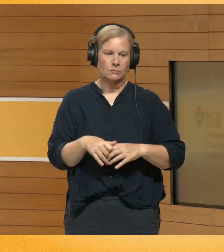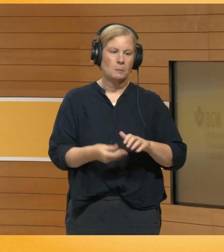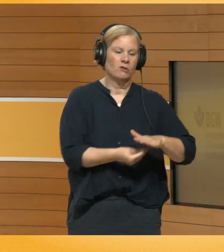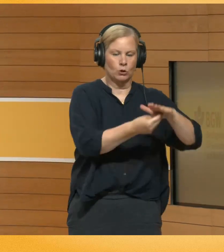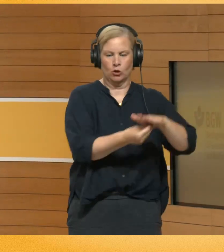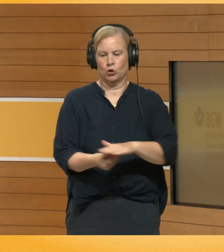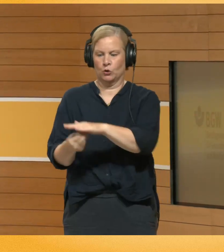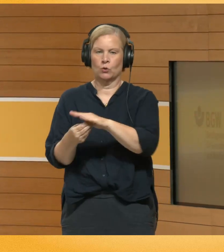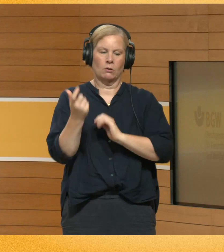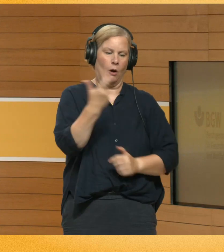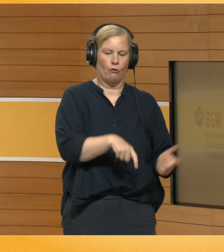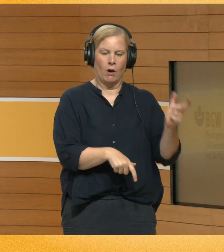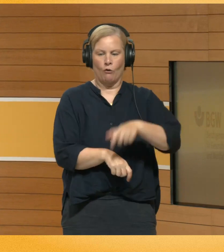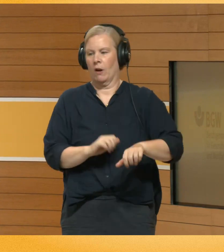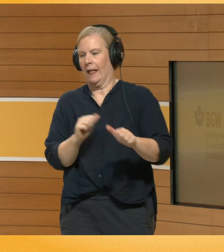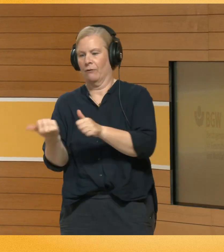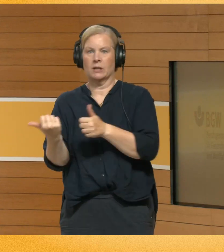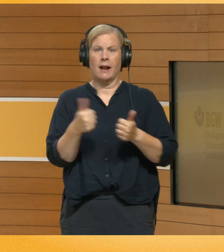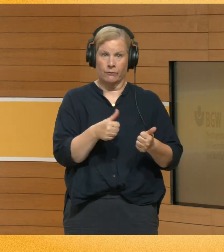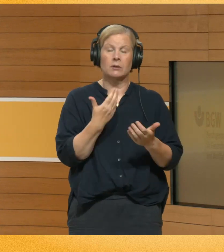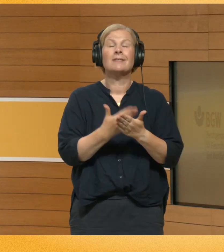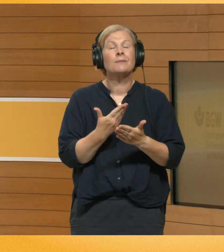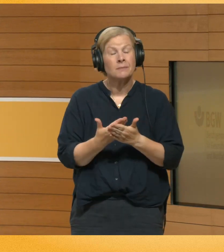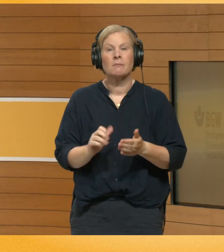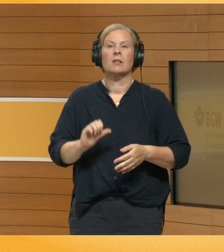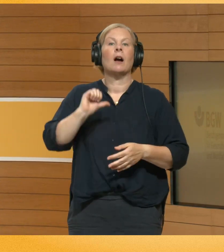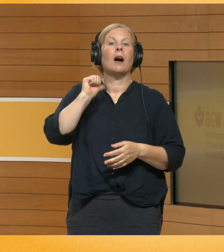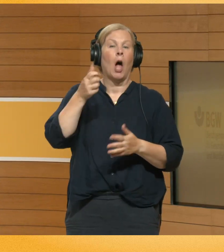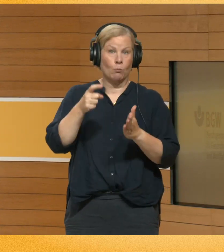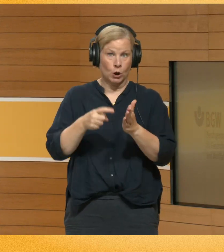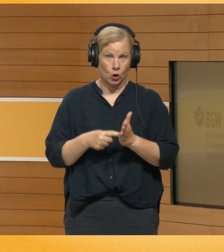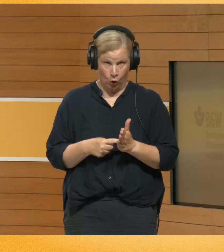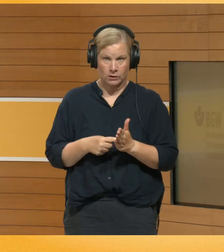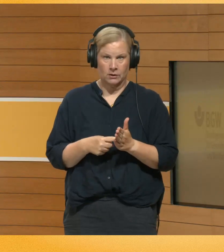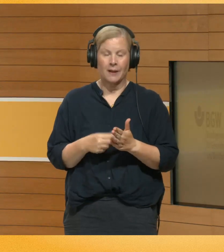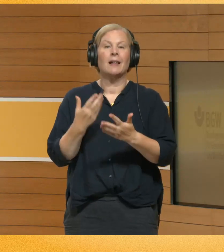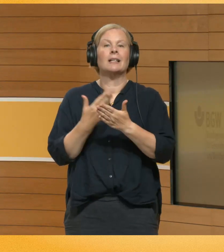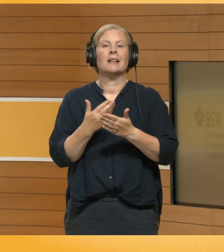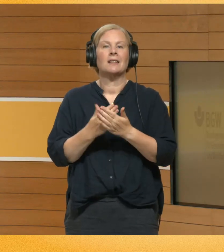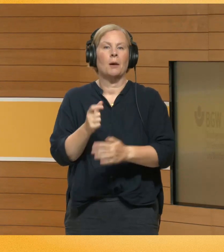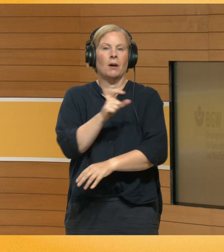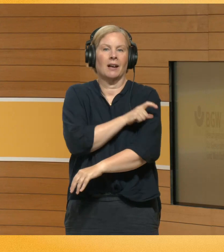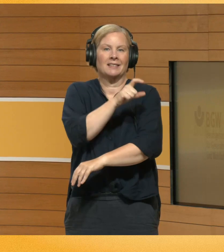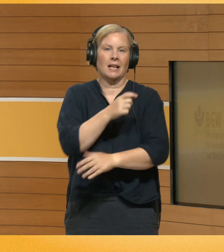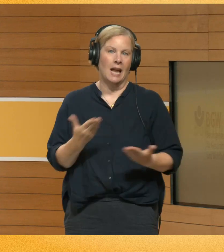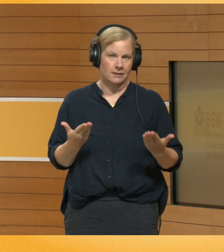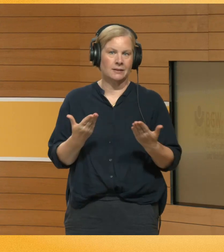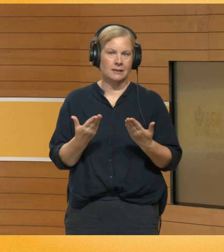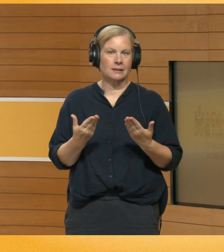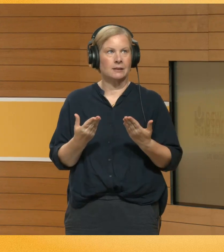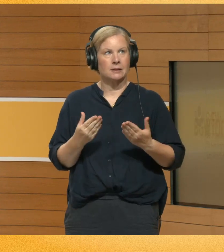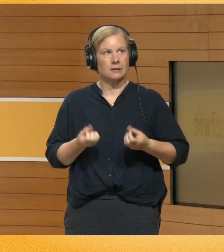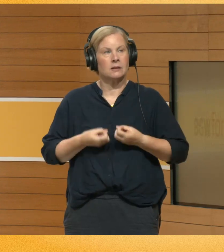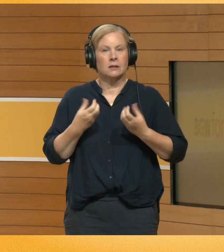towards stressful work demands among the healthcare workers. And the sense of identity within